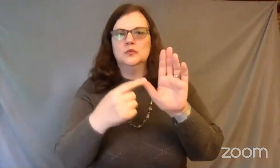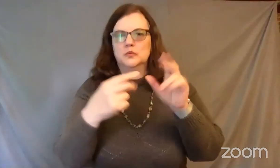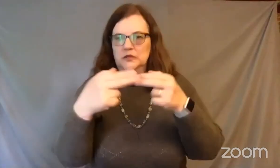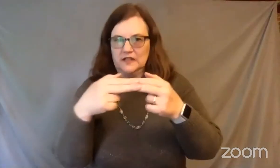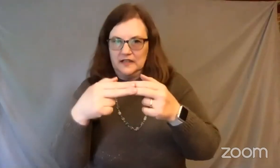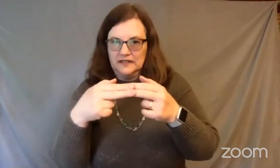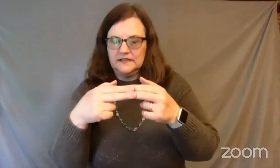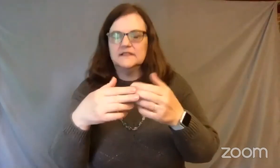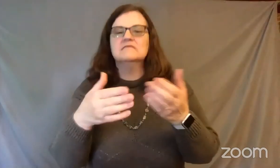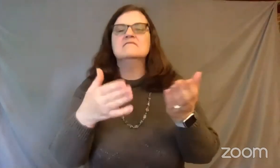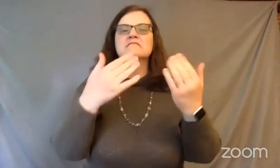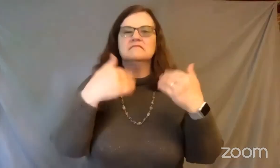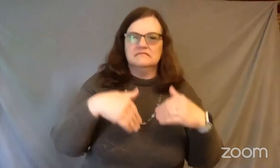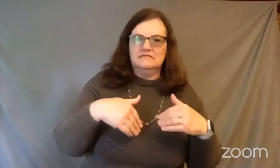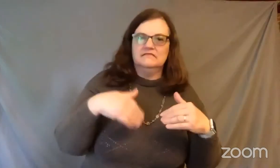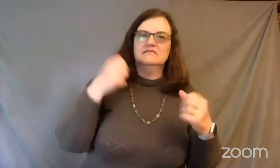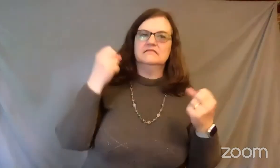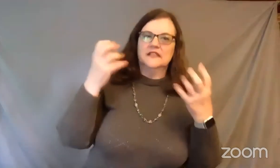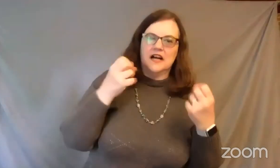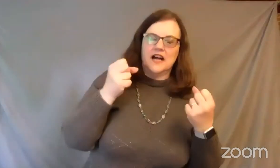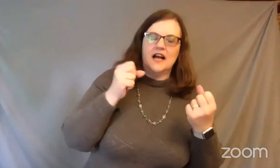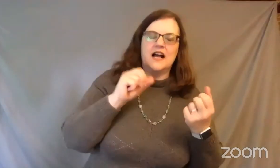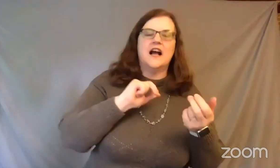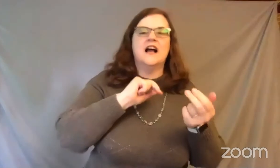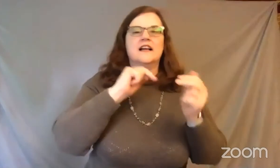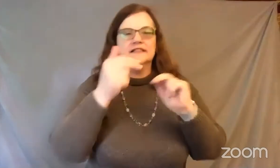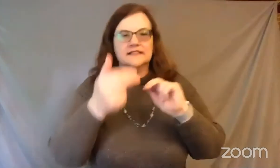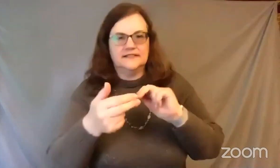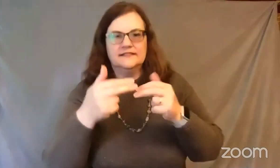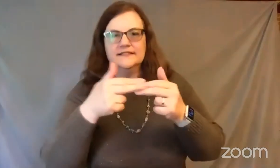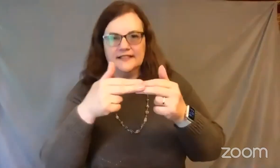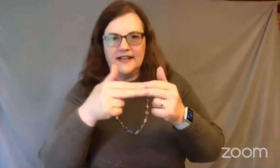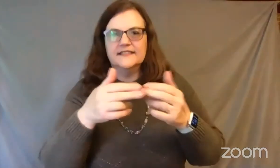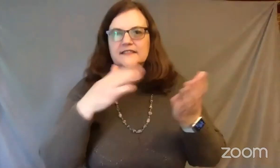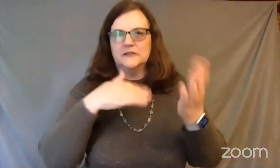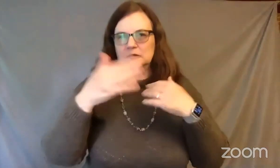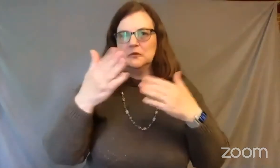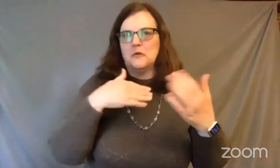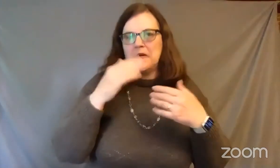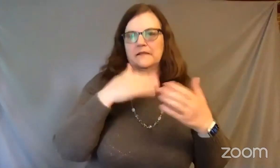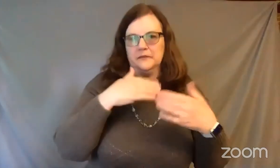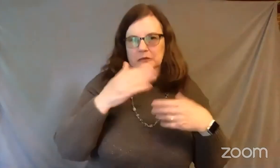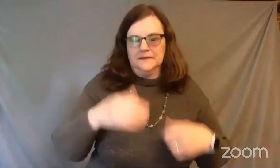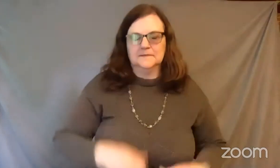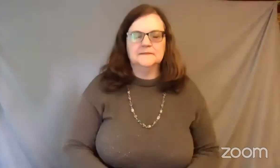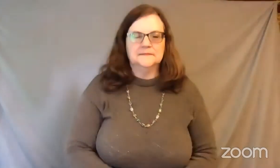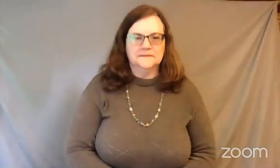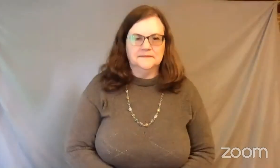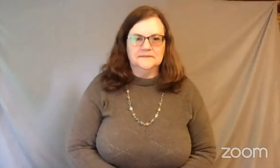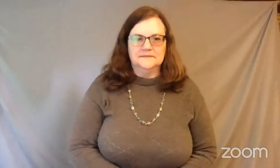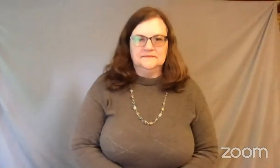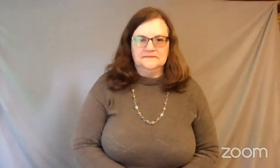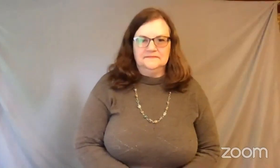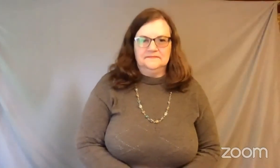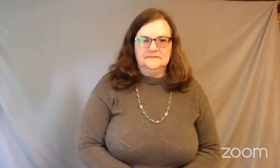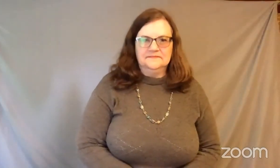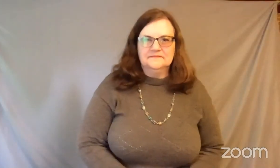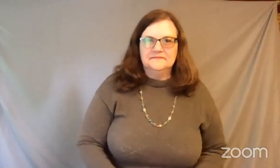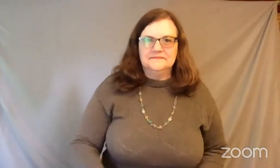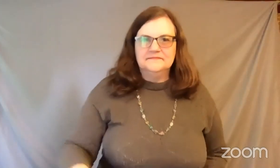I'm going to try to take some turns with both sharing my screen, showing the slides, and then going back to only showing me doing the presentation. So you'll be